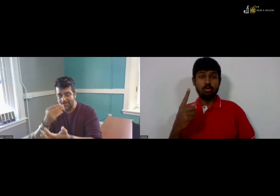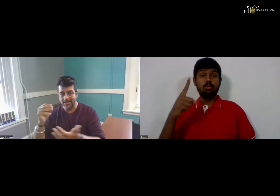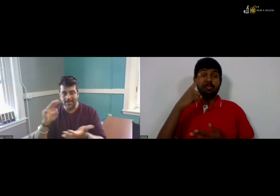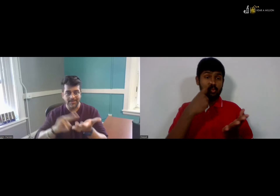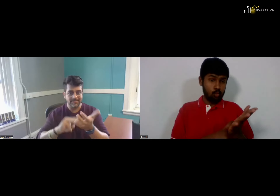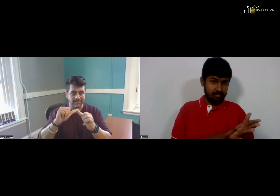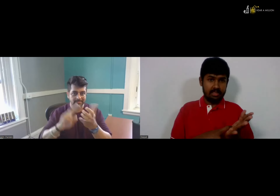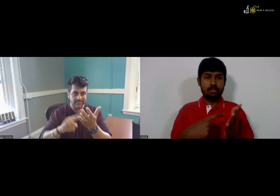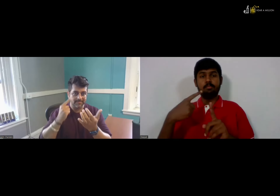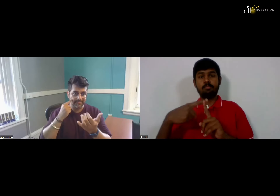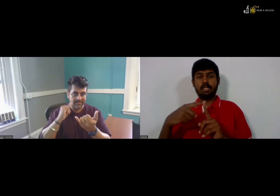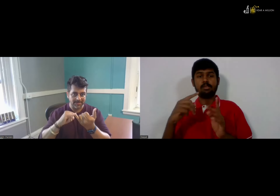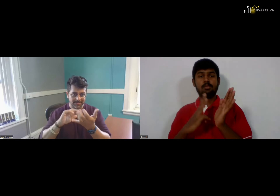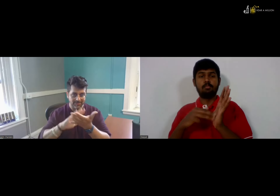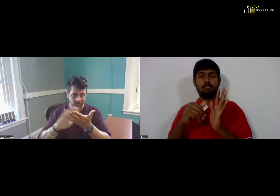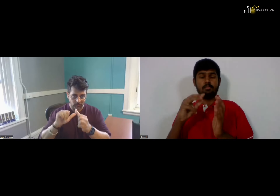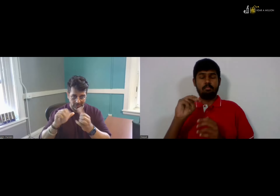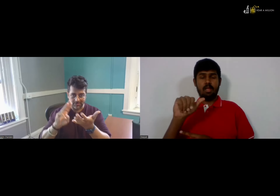interpreters, Surbi and Manisha.